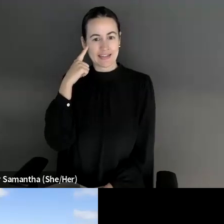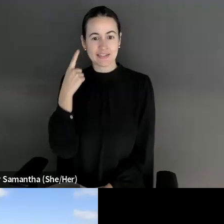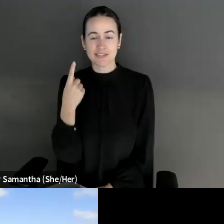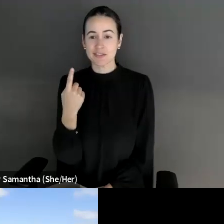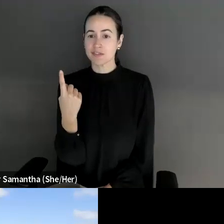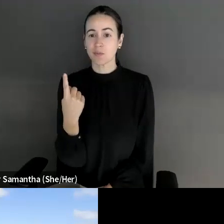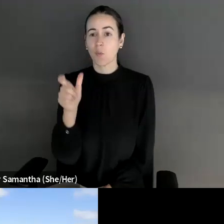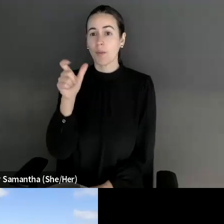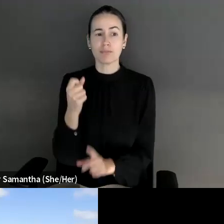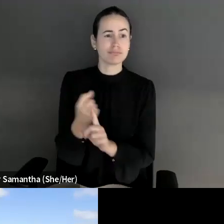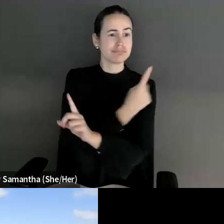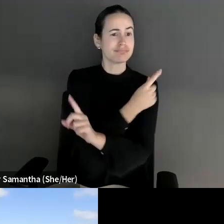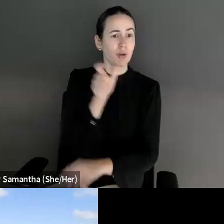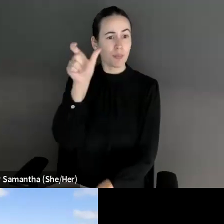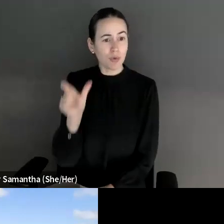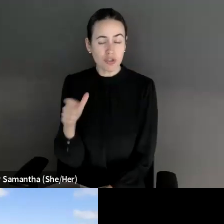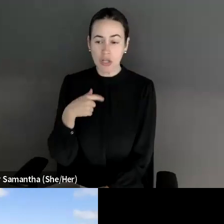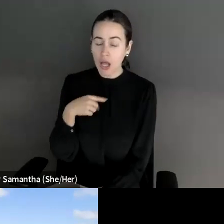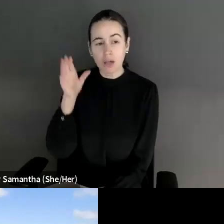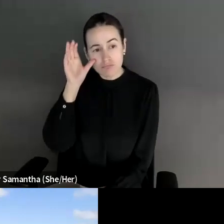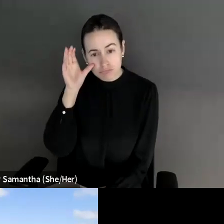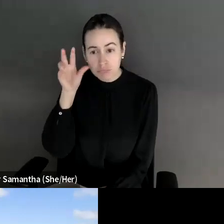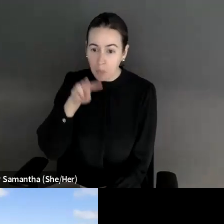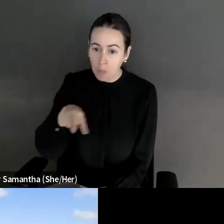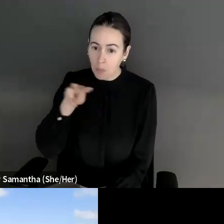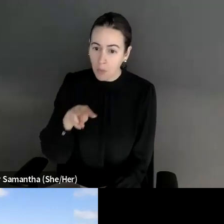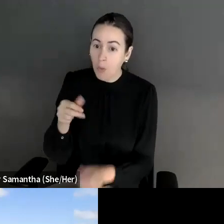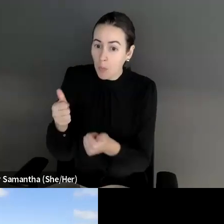would perceive as fluency rather than a trained rater.